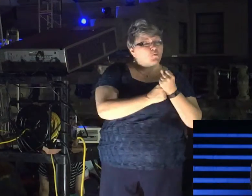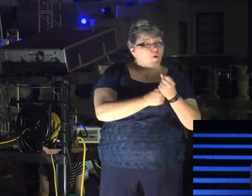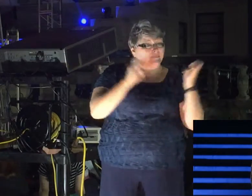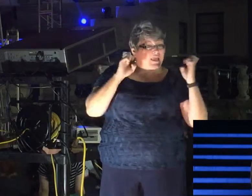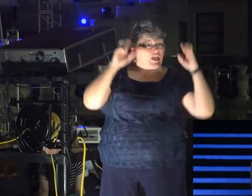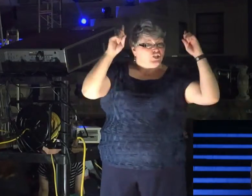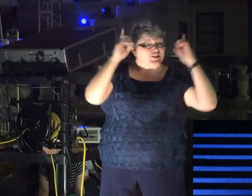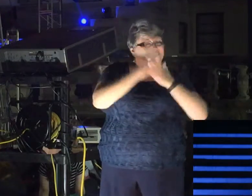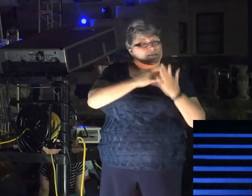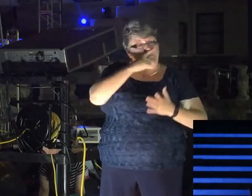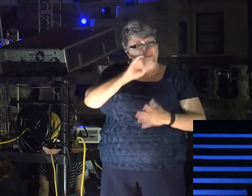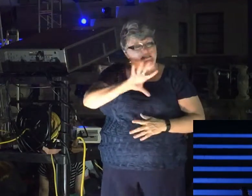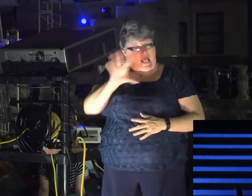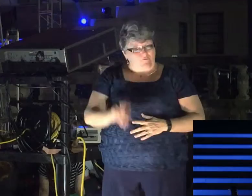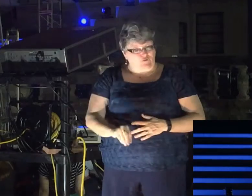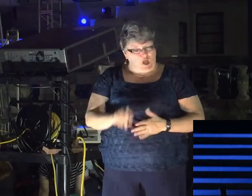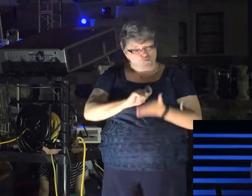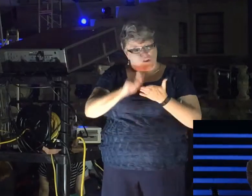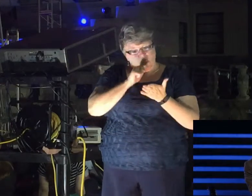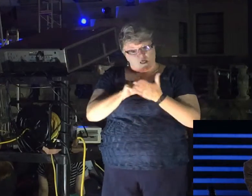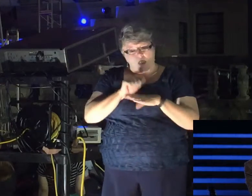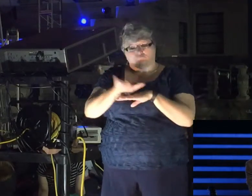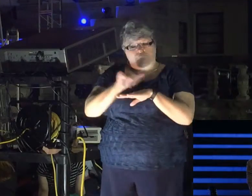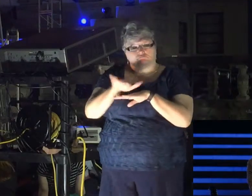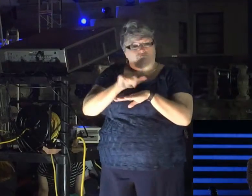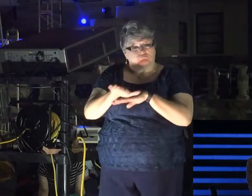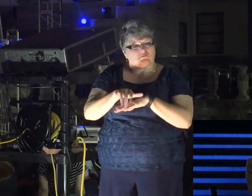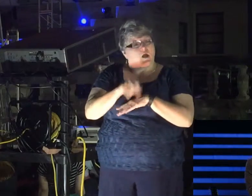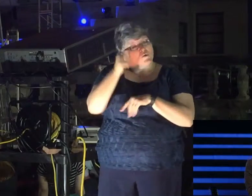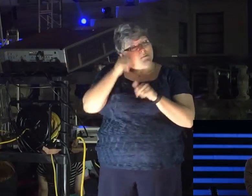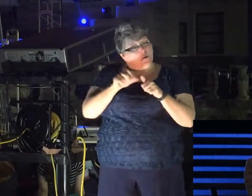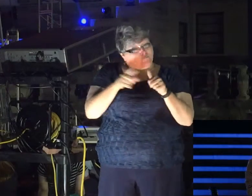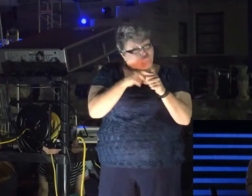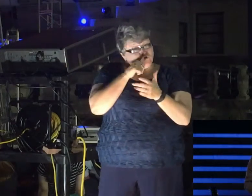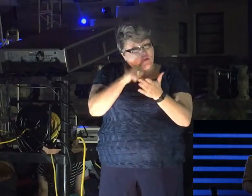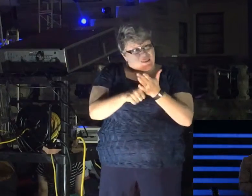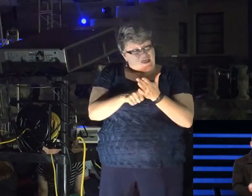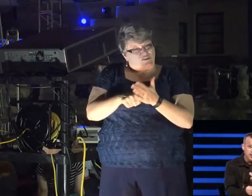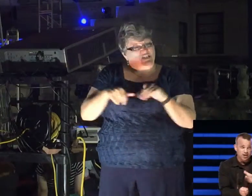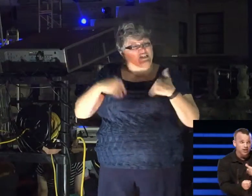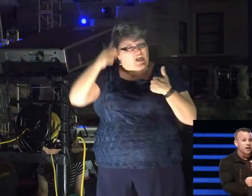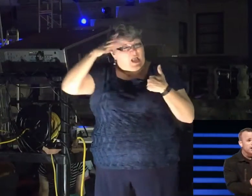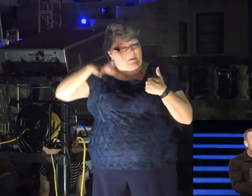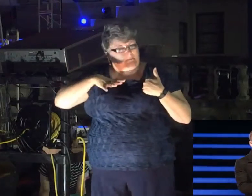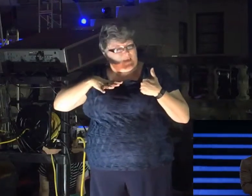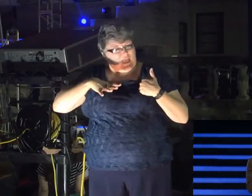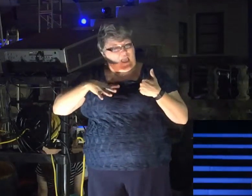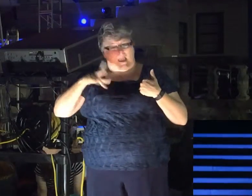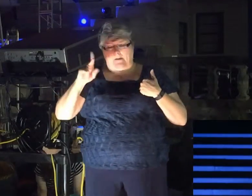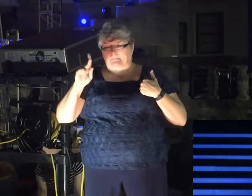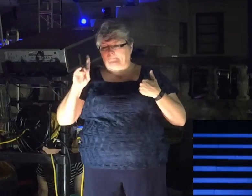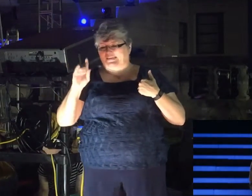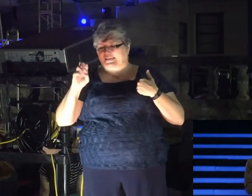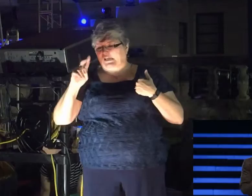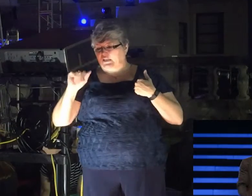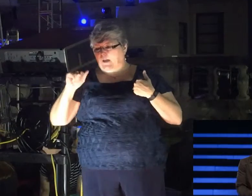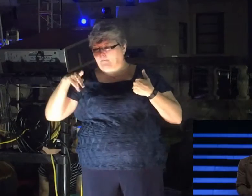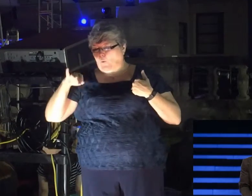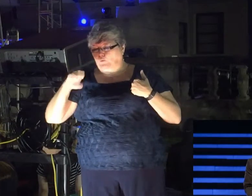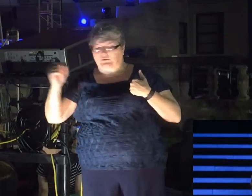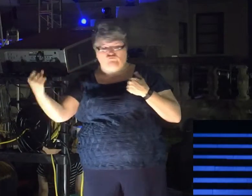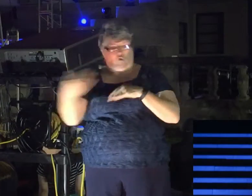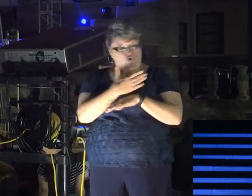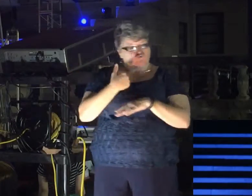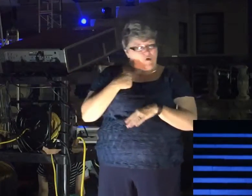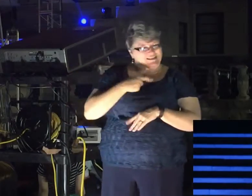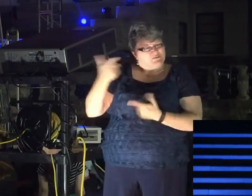and I support the education of some kids in Africa, and we write letters back and forth. And I remember the first letter this young man, Bukenya Moses, wrote back